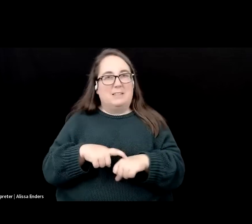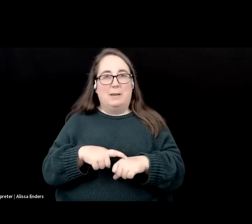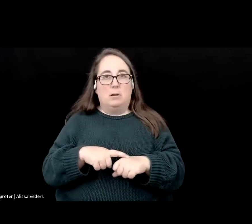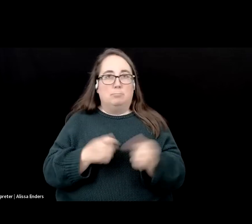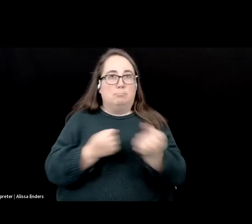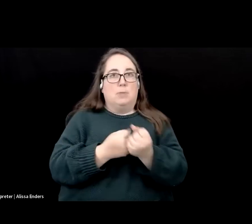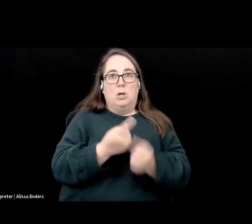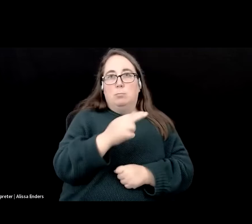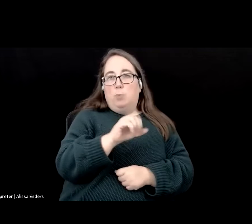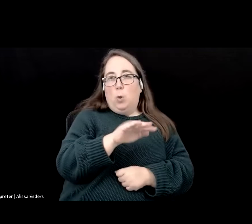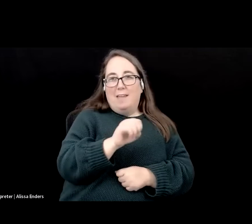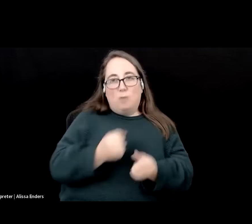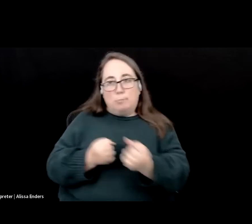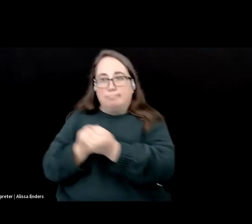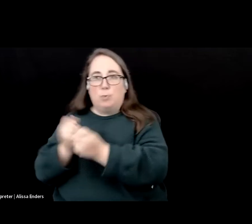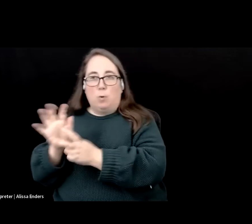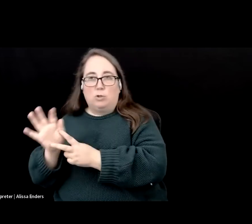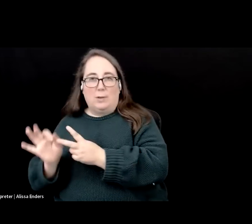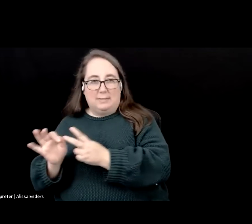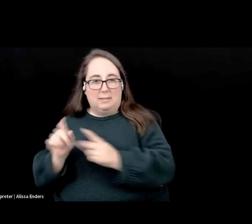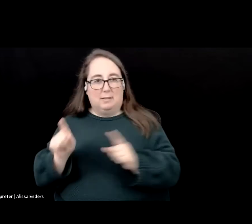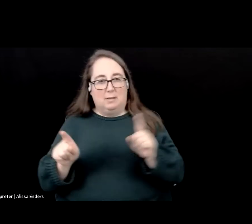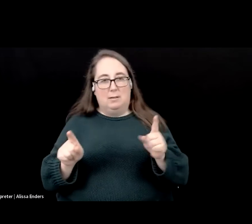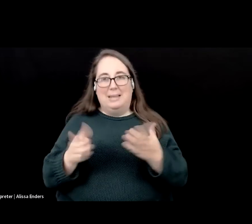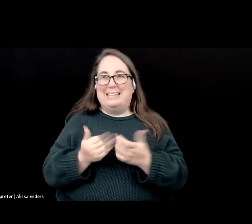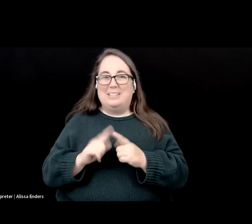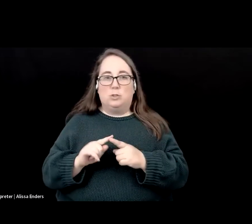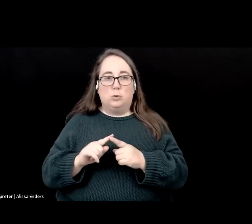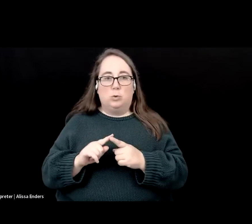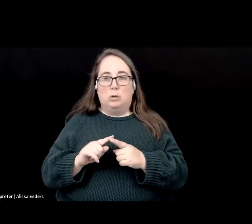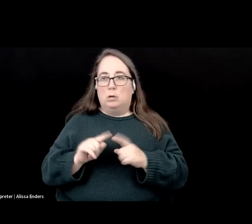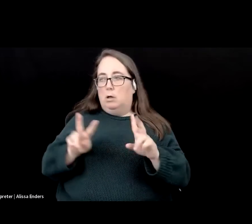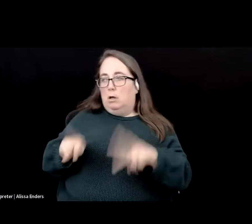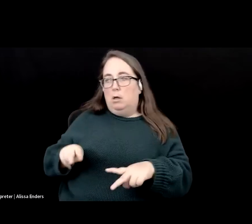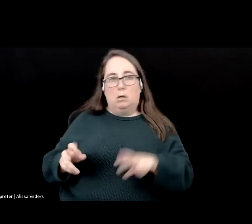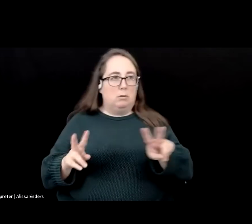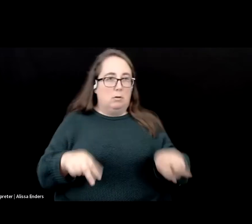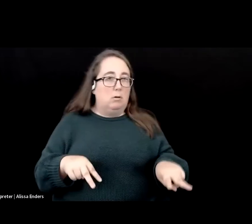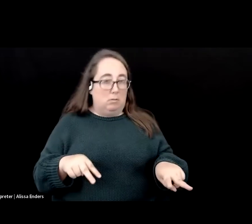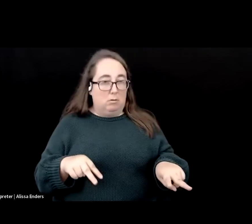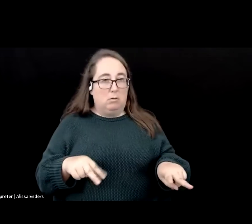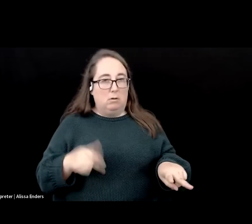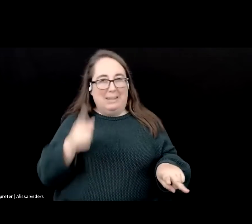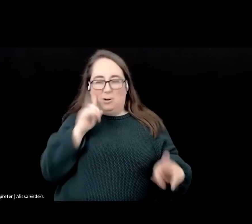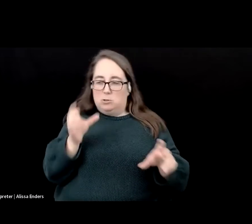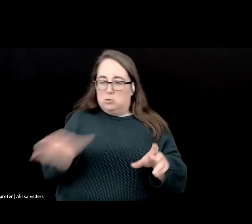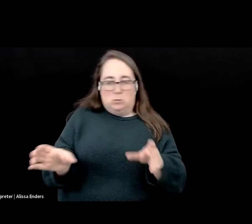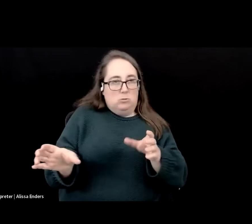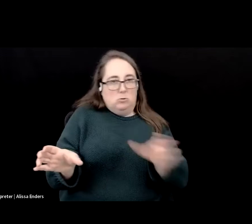pro-life or you're pro-choice. It's been very easy to demonize people on the other side. We hear those kinds